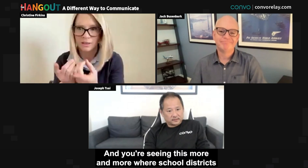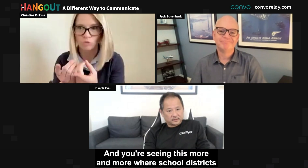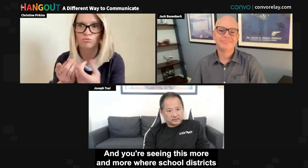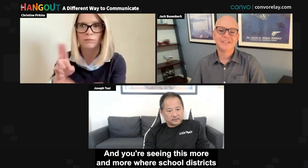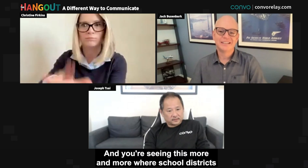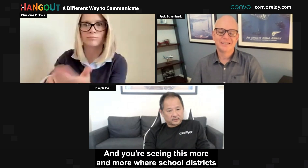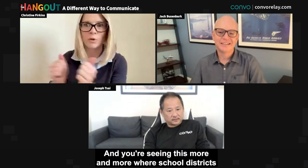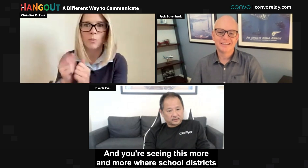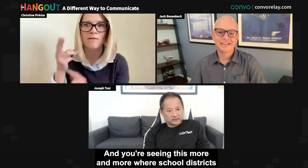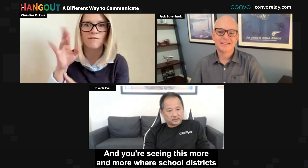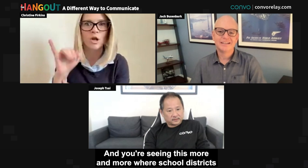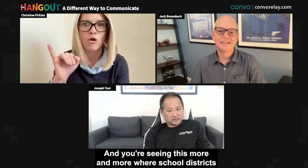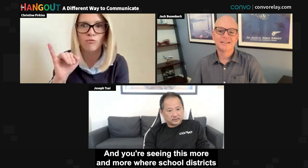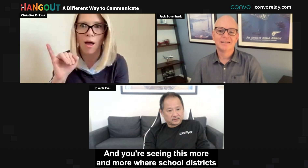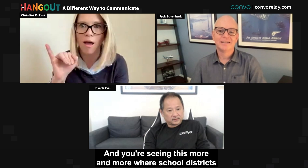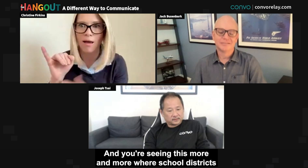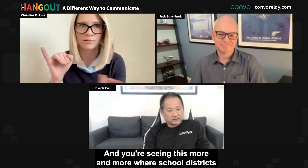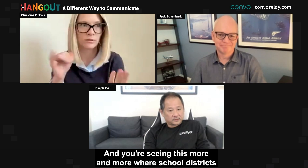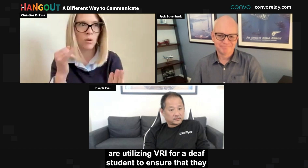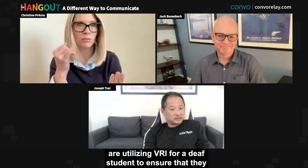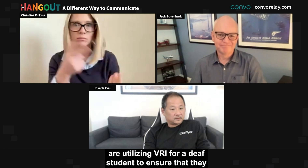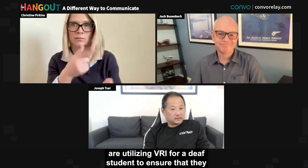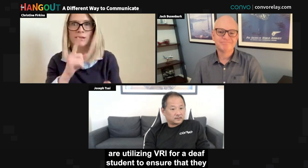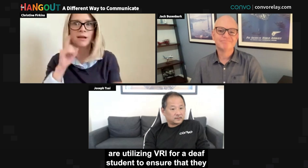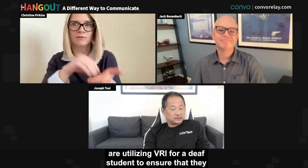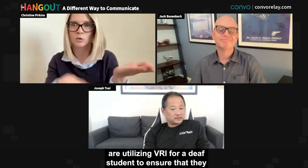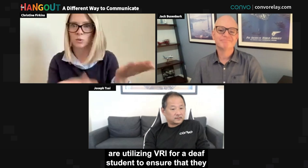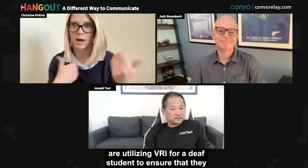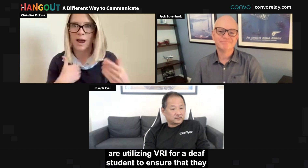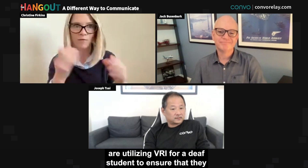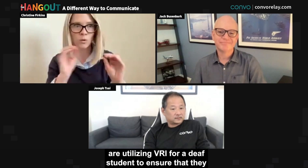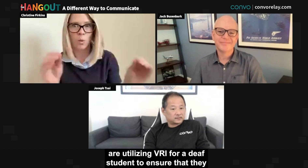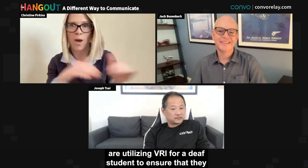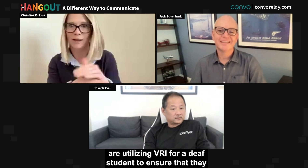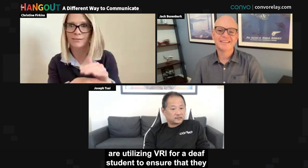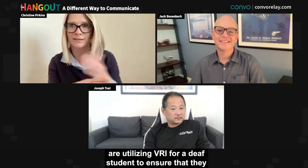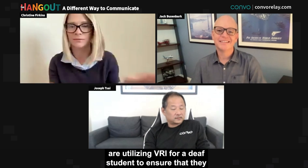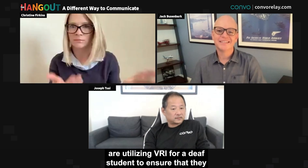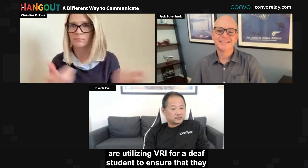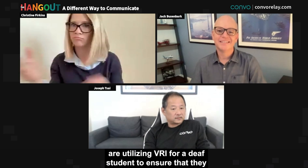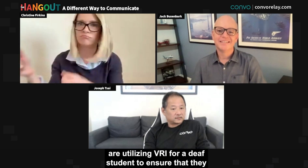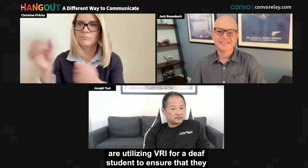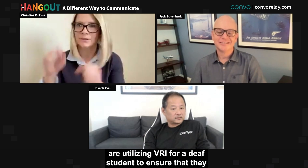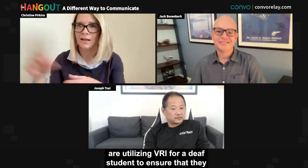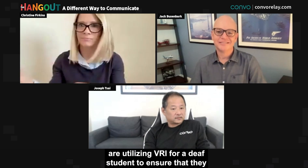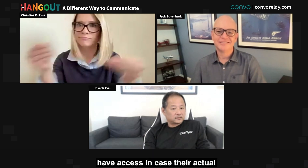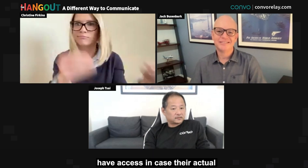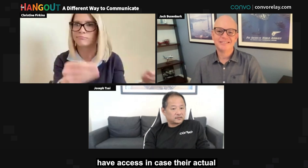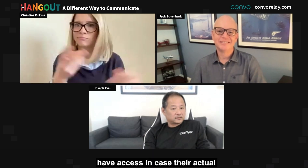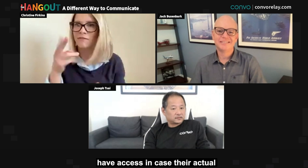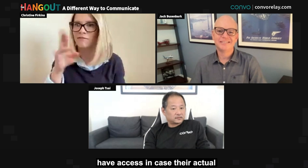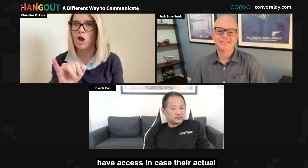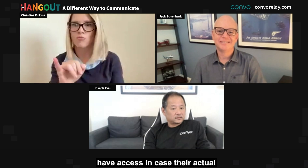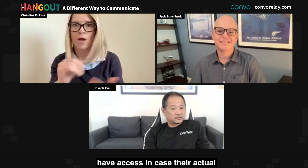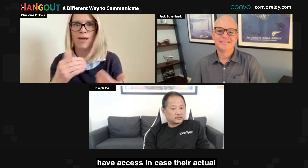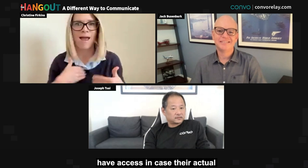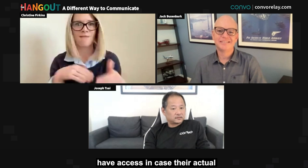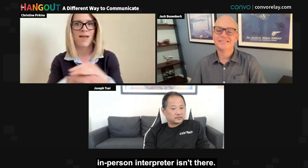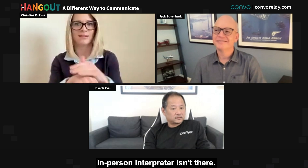you're seeing this more and more, where school districts are utilizing VRI for a deaf student to ensure that they have access in case their actual